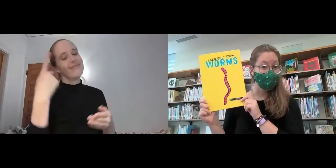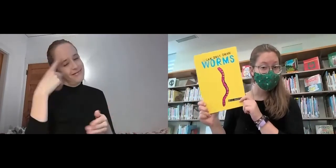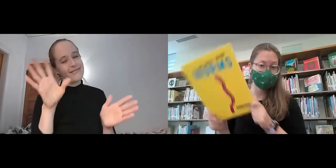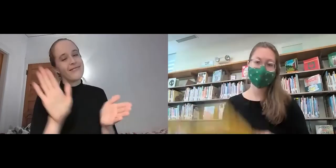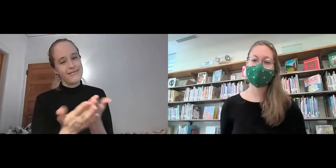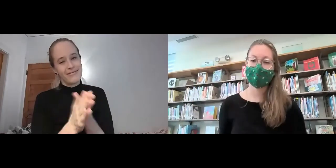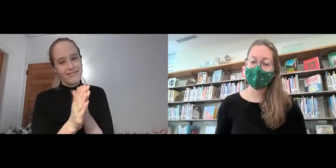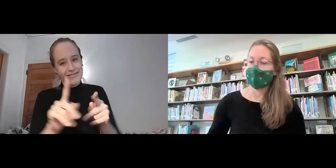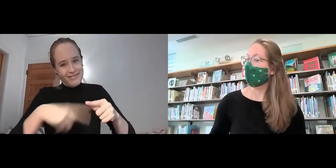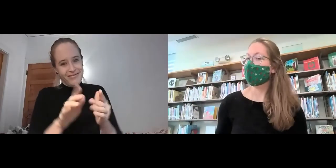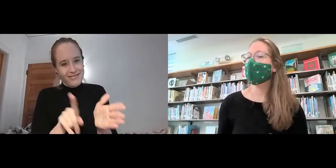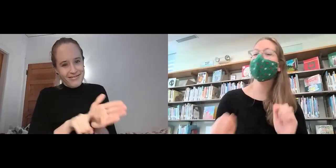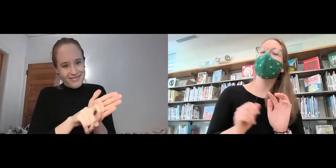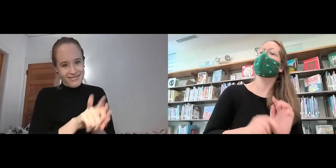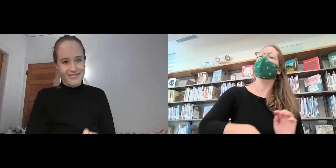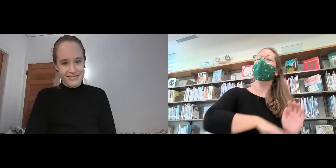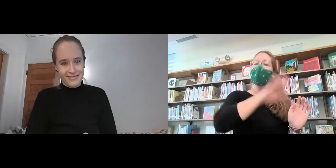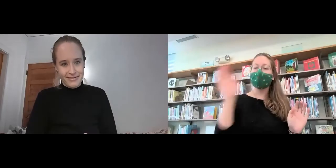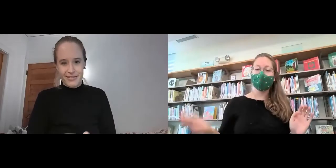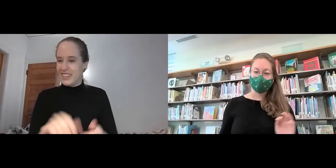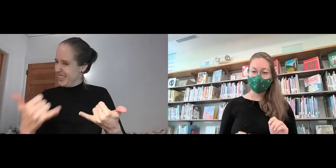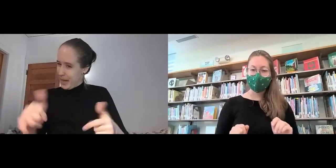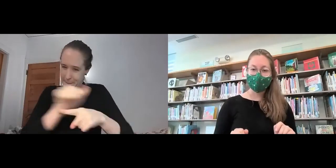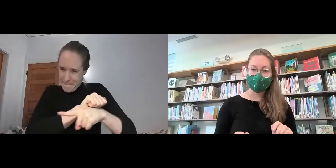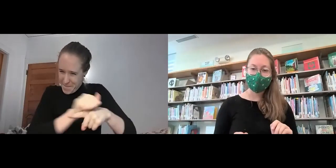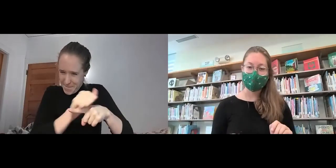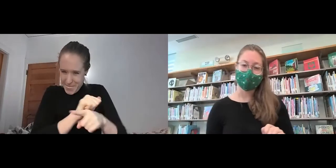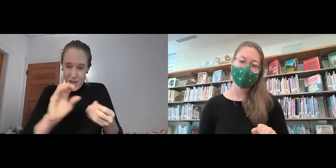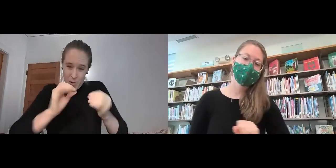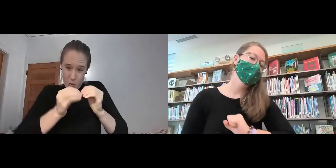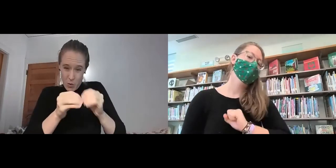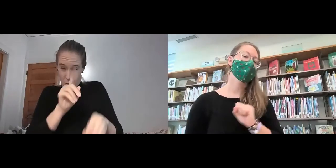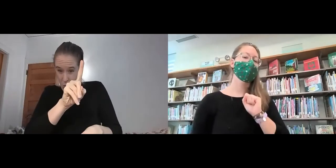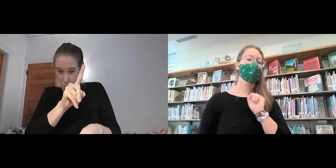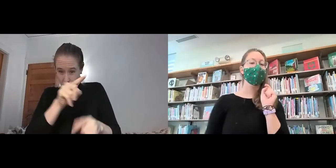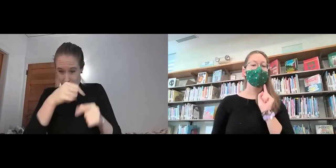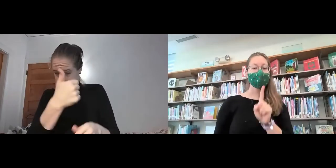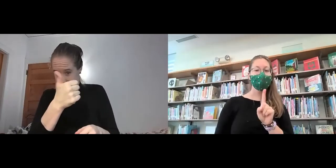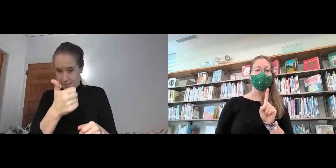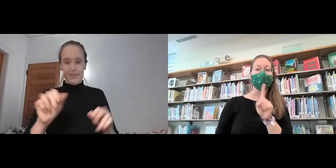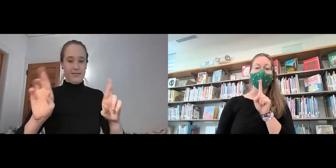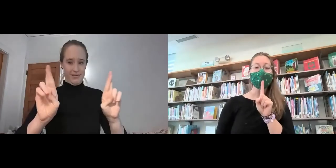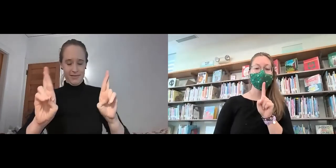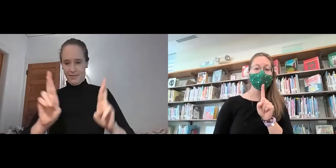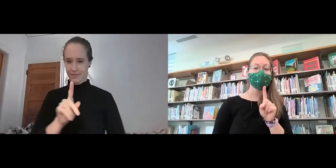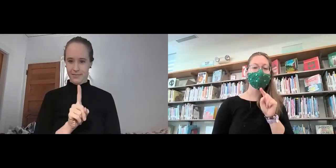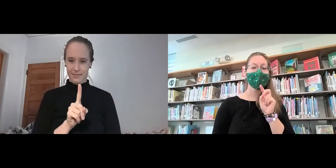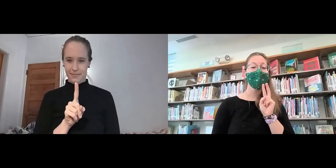about worms. And let's do one last round of counting. So we've got